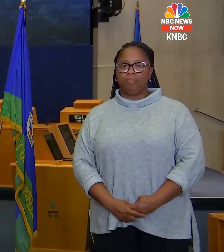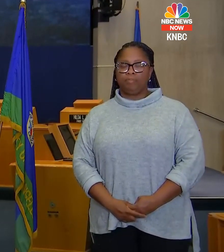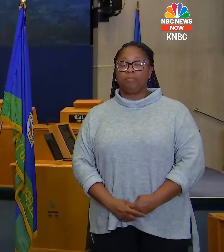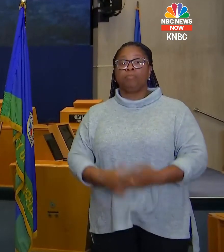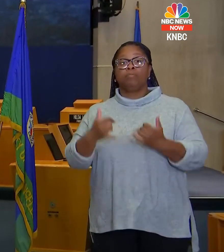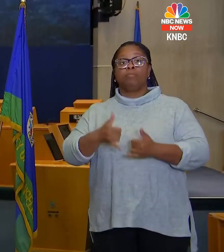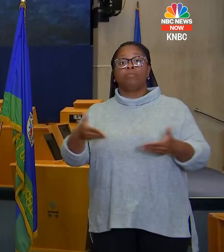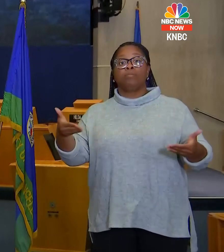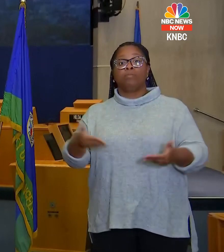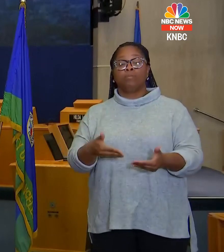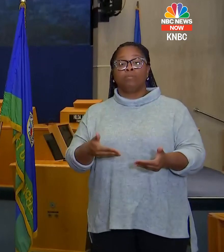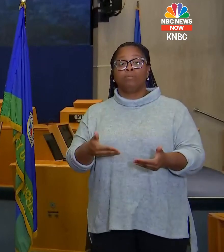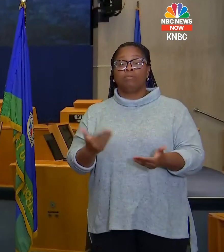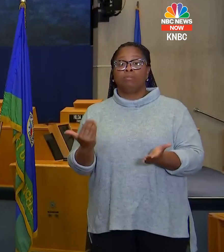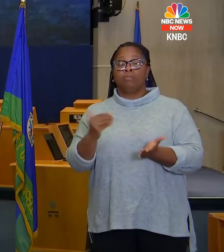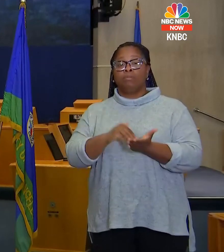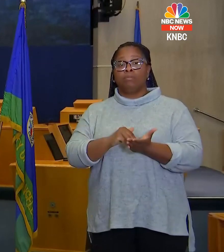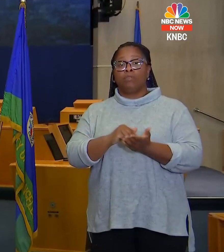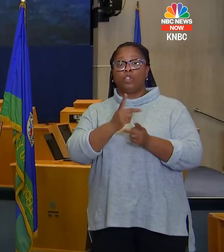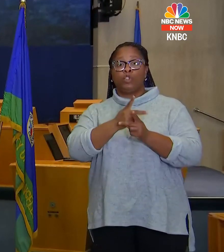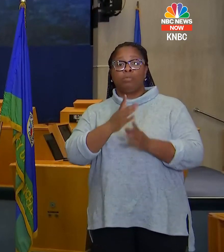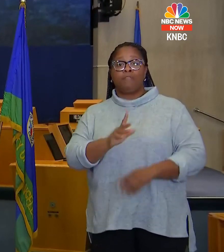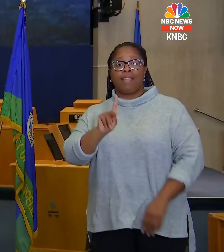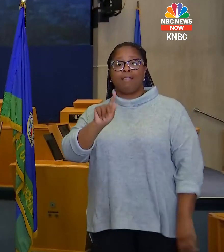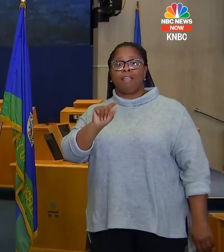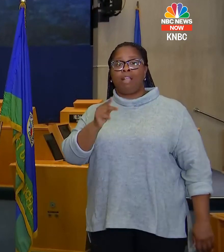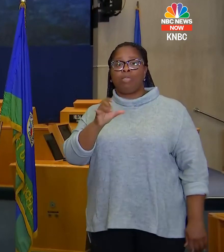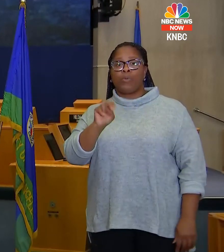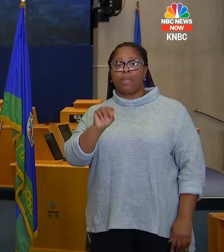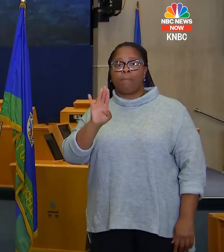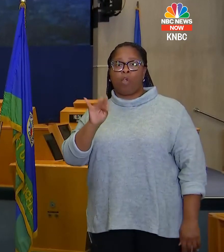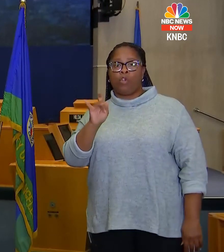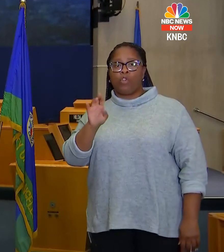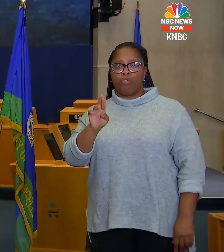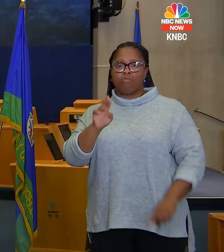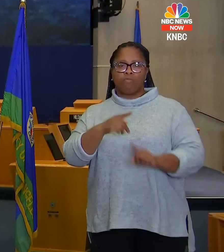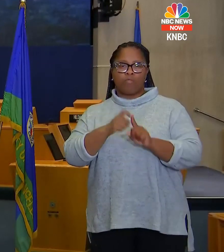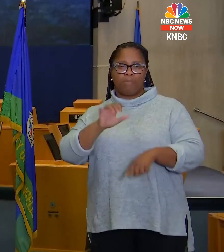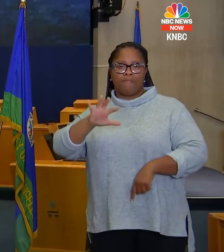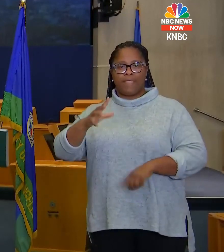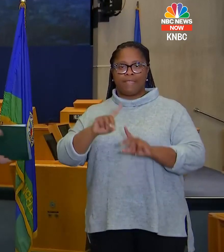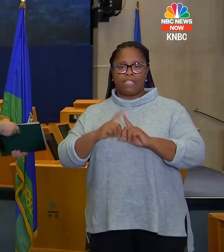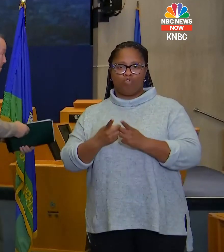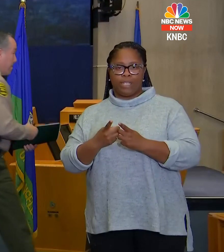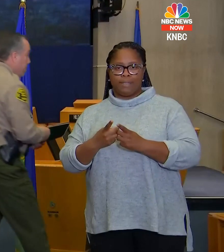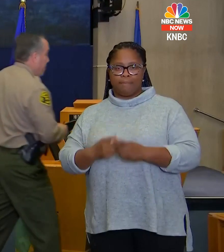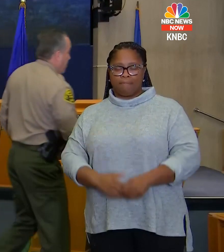I will now introduce back Supervisor Catherine Barger from the 5th District.